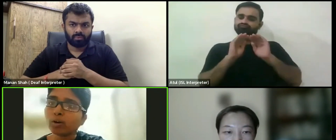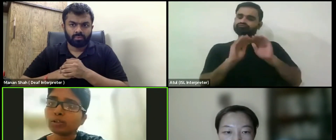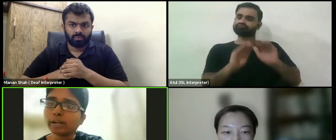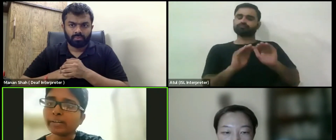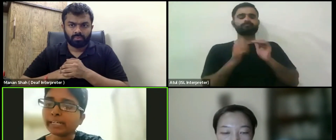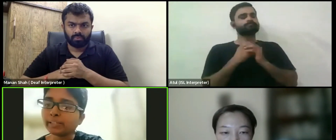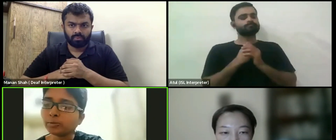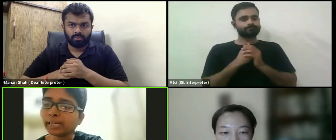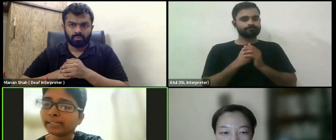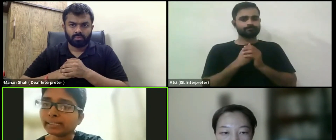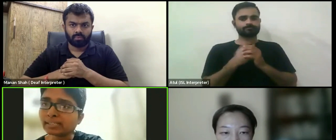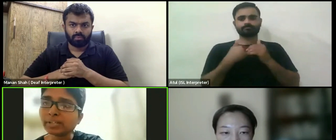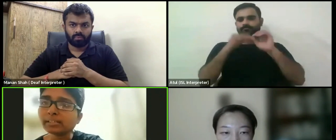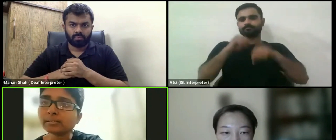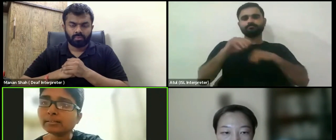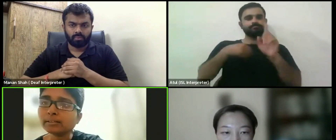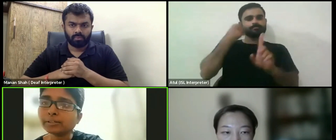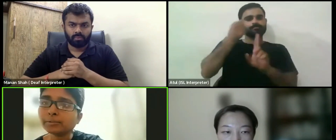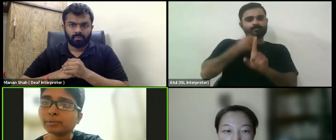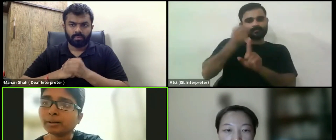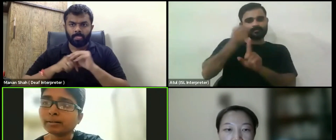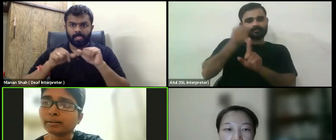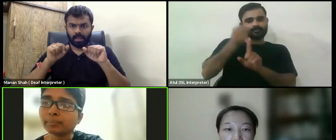we are also advocating to get a district